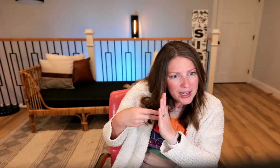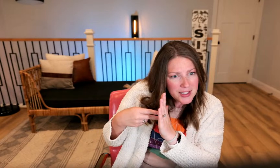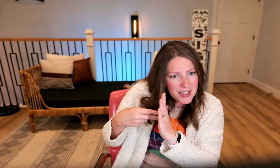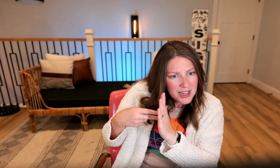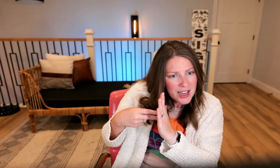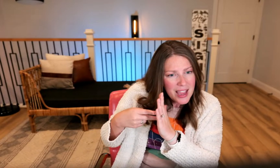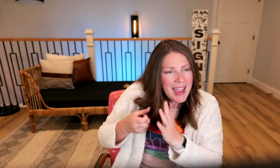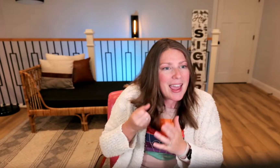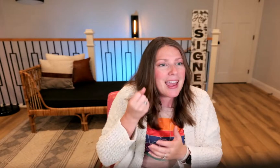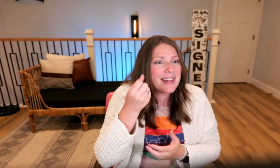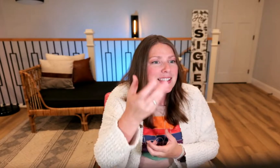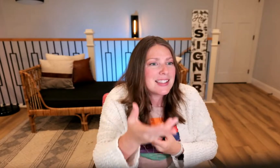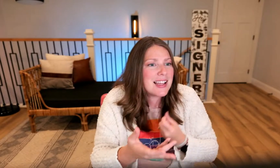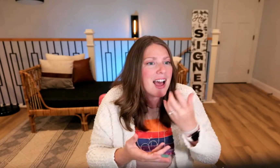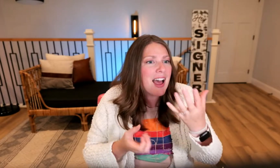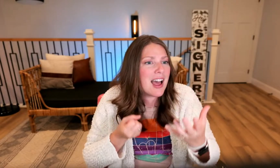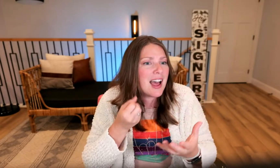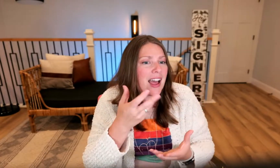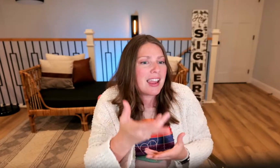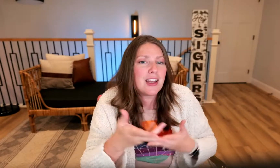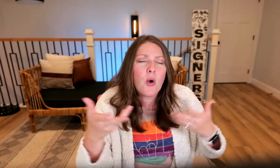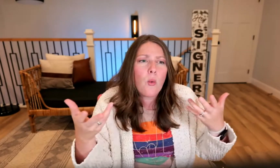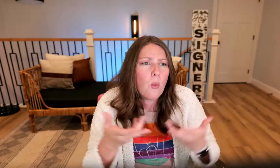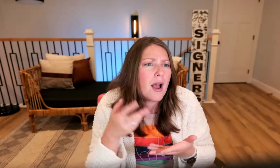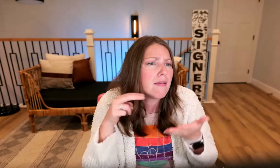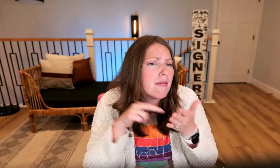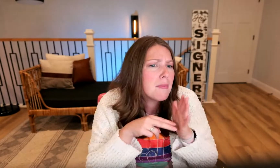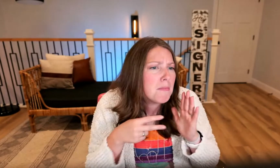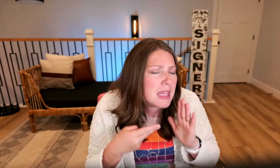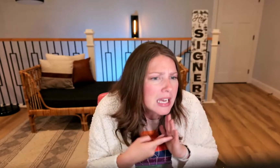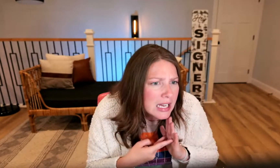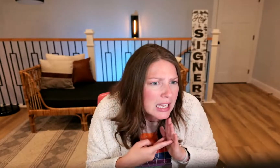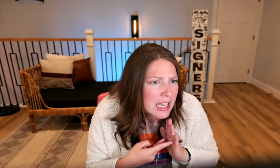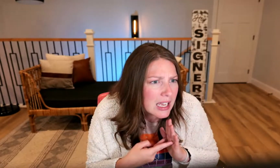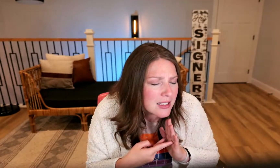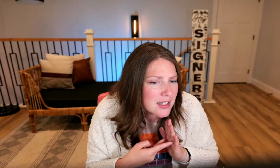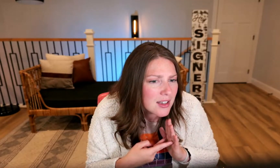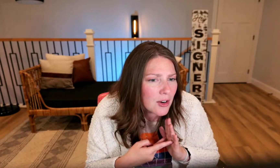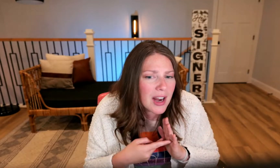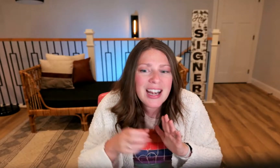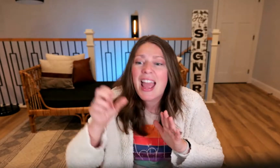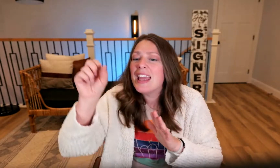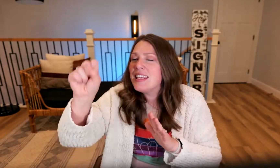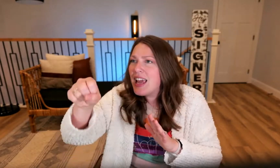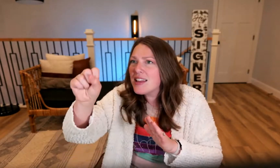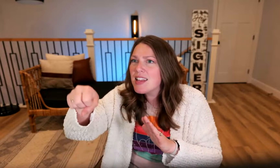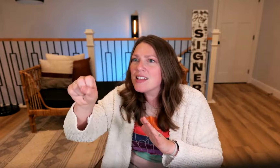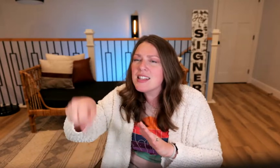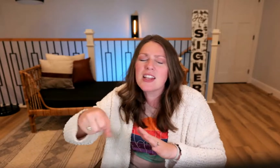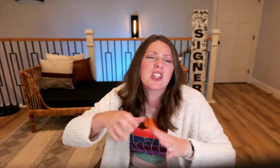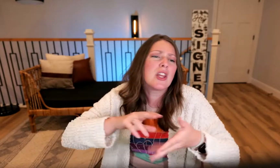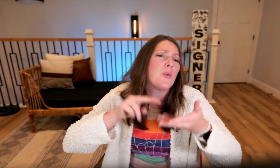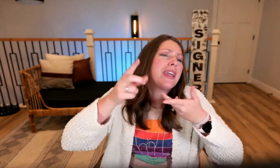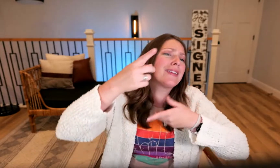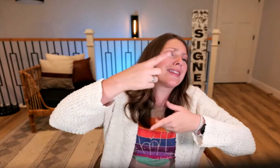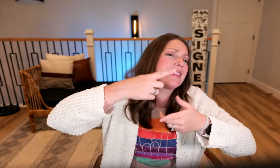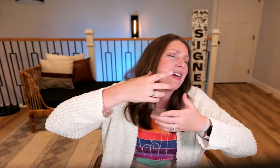right? And sign what the meaning is, all right? Yes, yes, yes. Can we